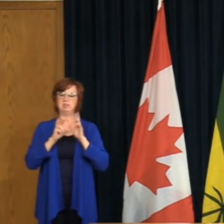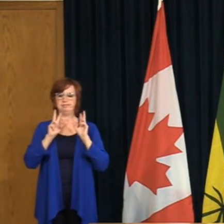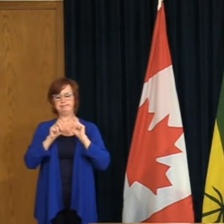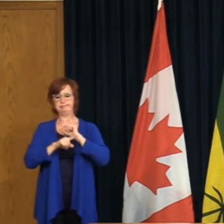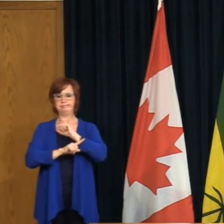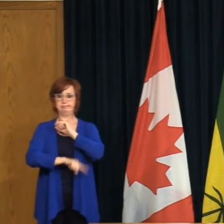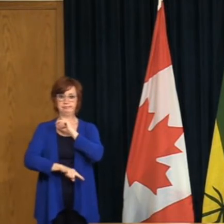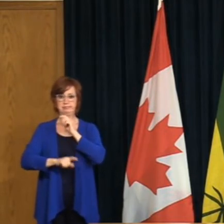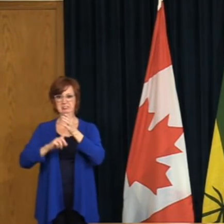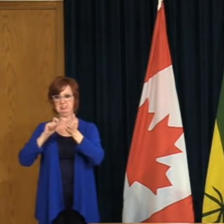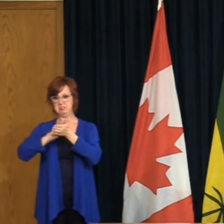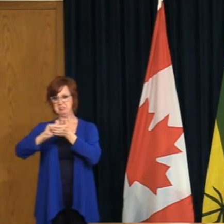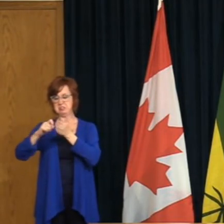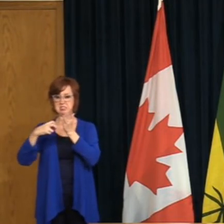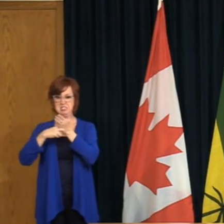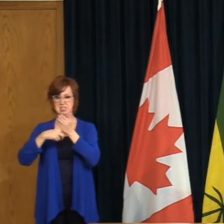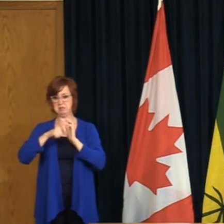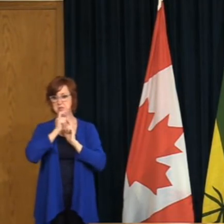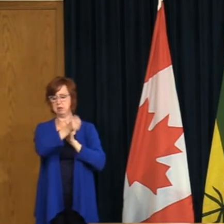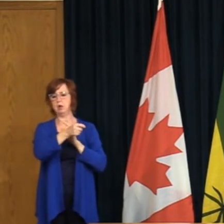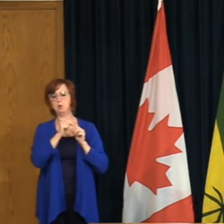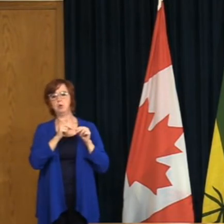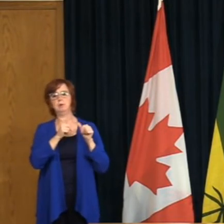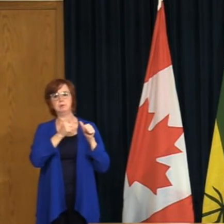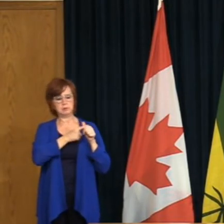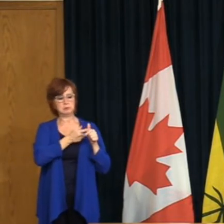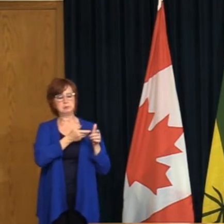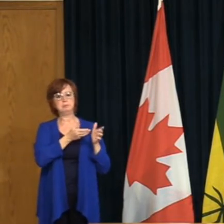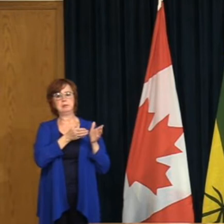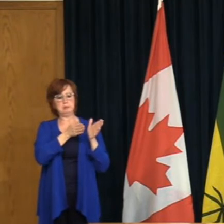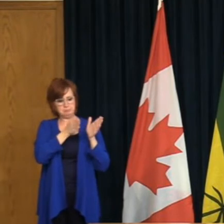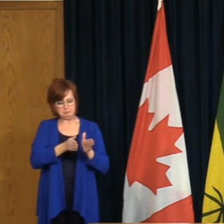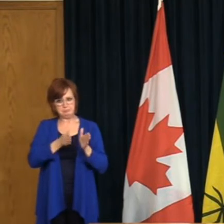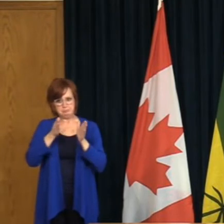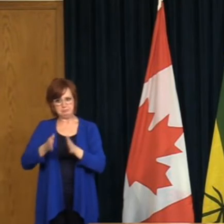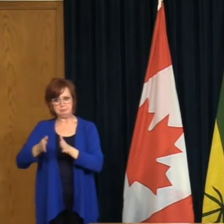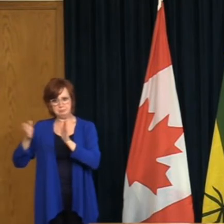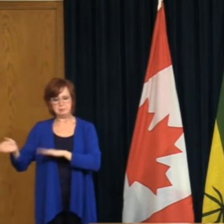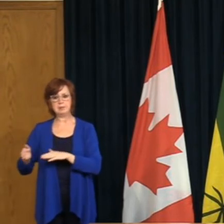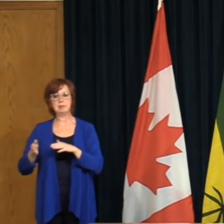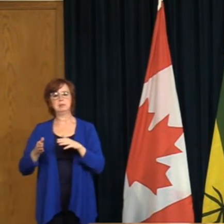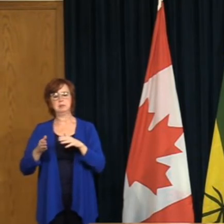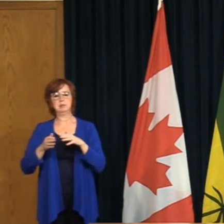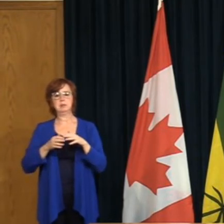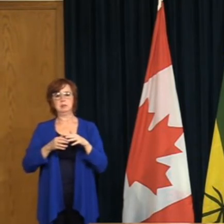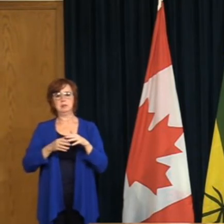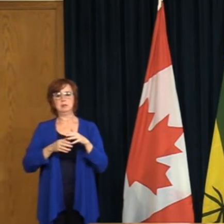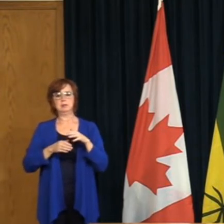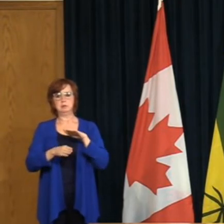of the special precautions that apply. So I think we can update as further at a later